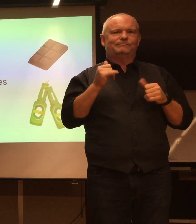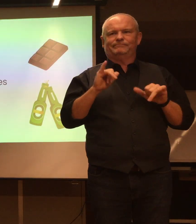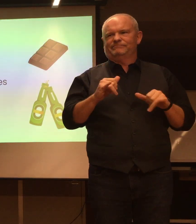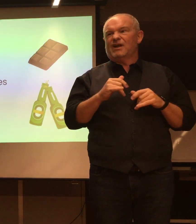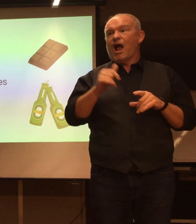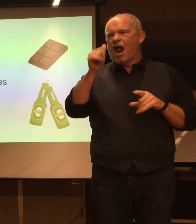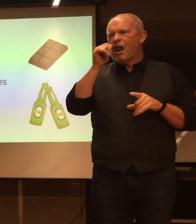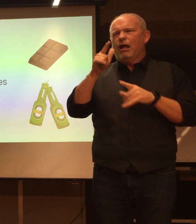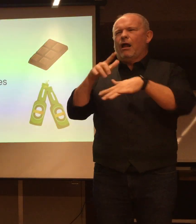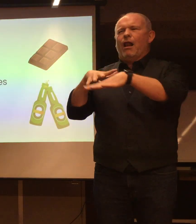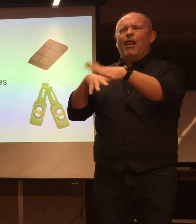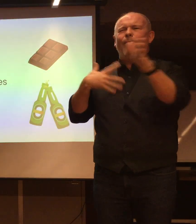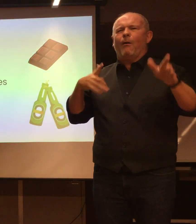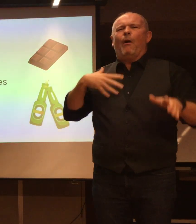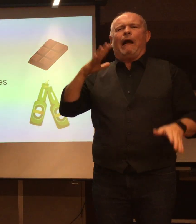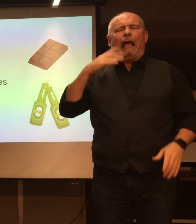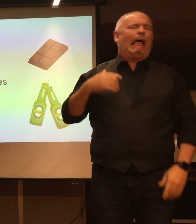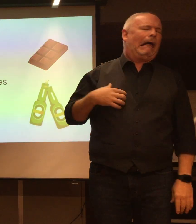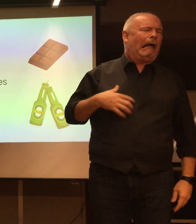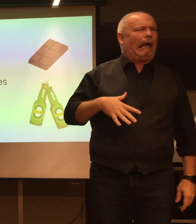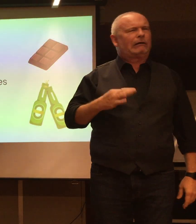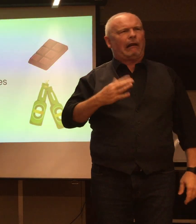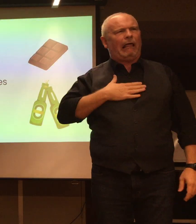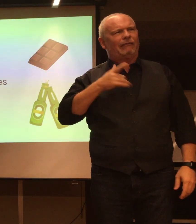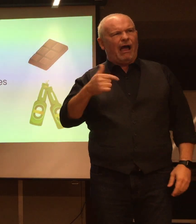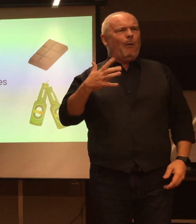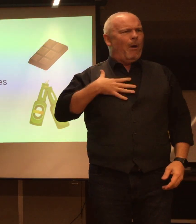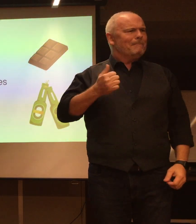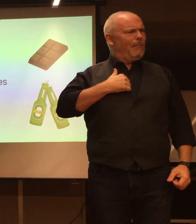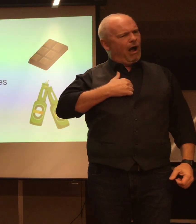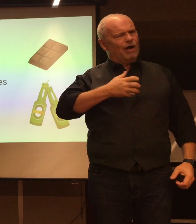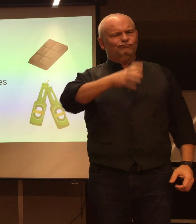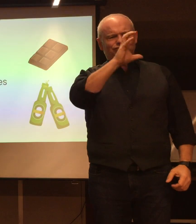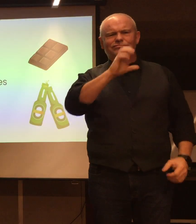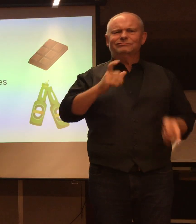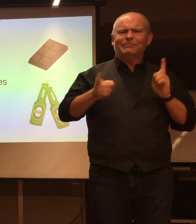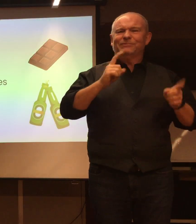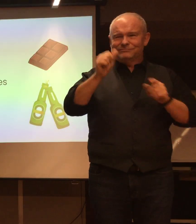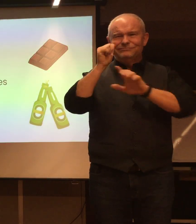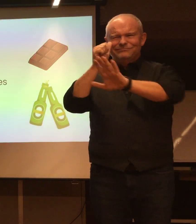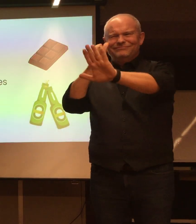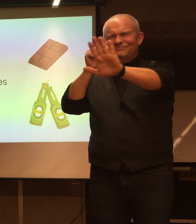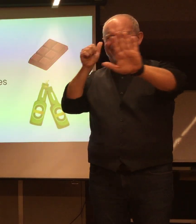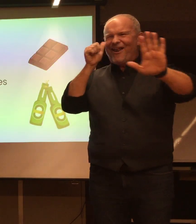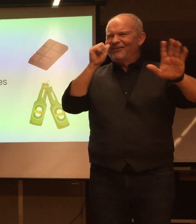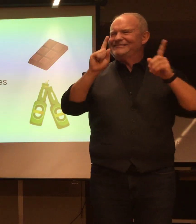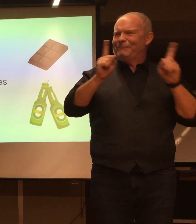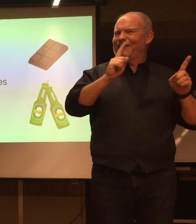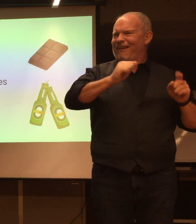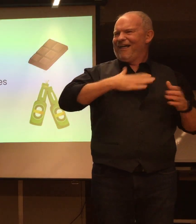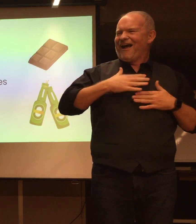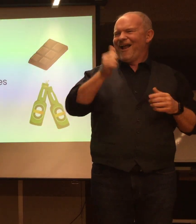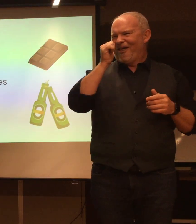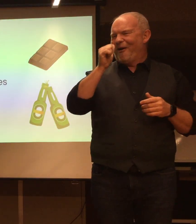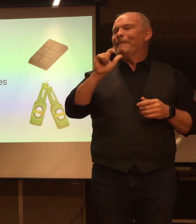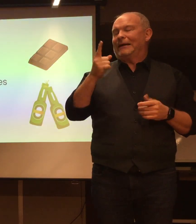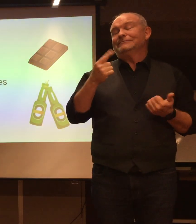I know no one wants to hear that, because everyone loves to have a bit of a drink sometimes.